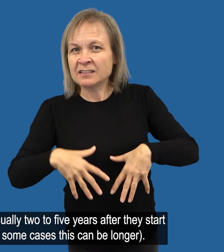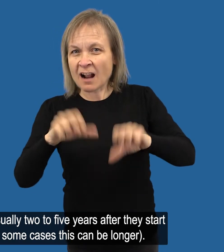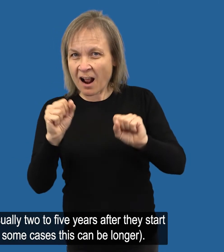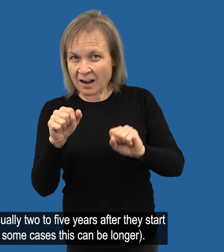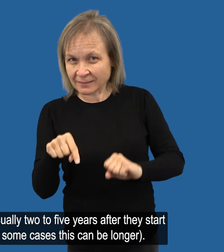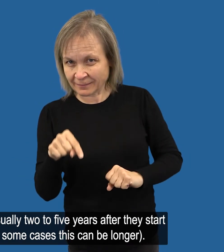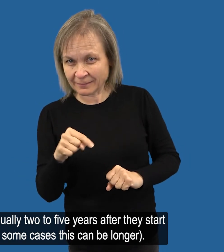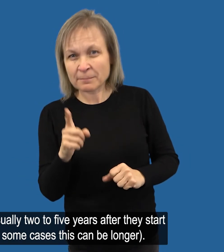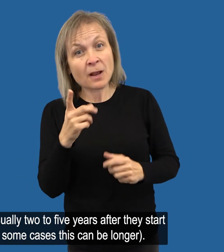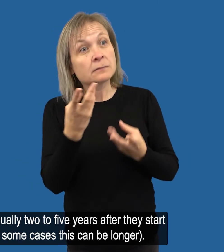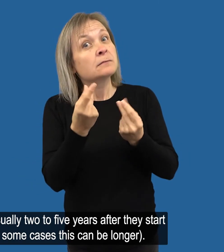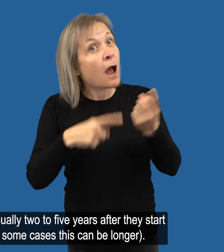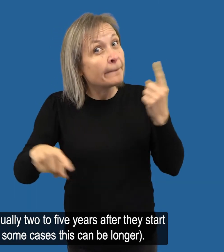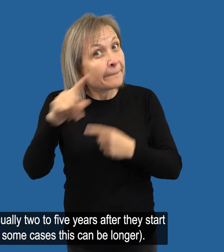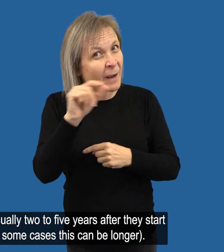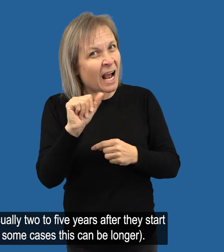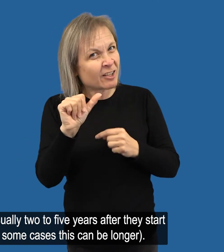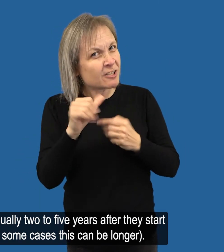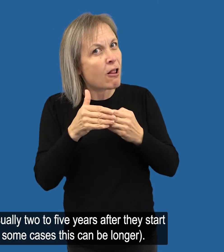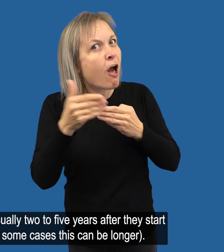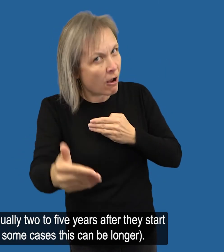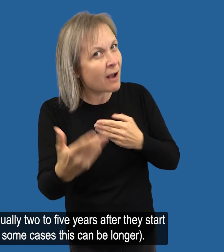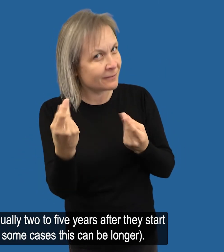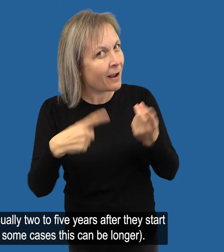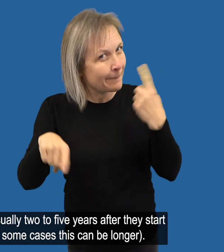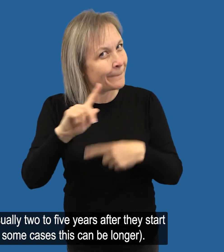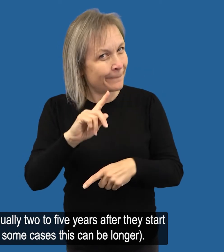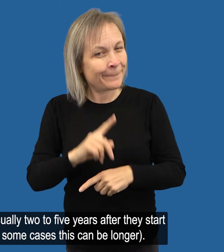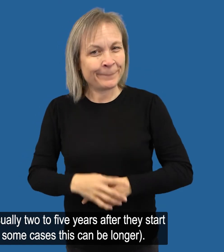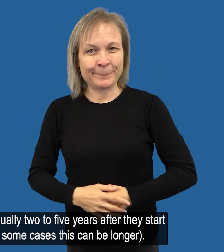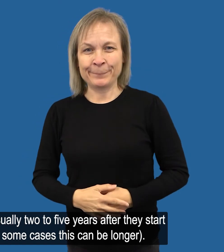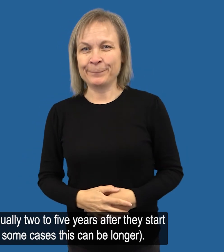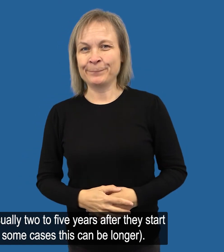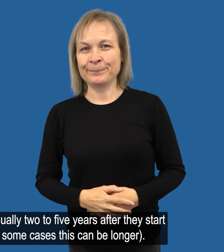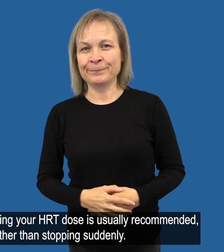5 years after they start, but in some cases this can be longer.